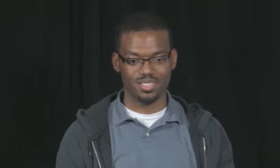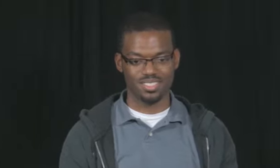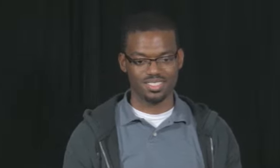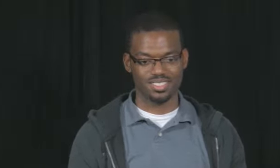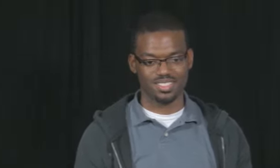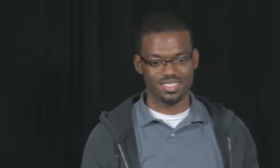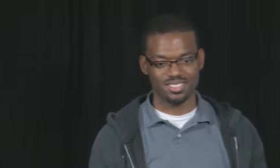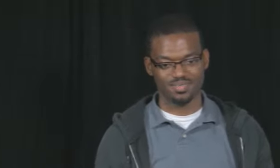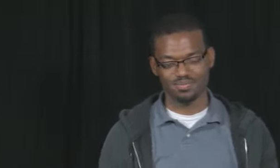False comparison.